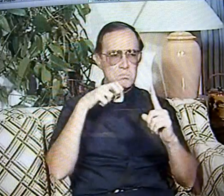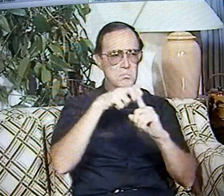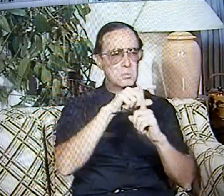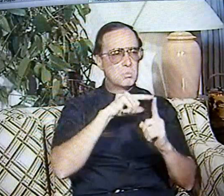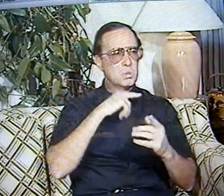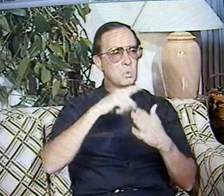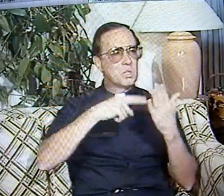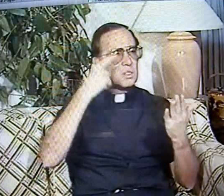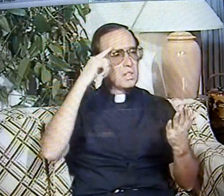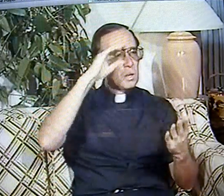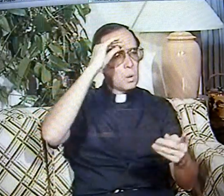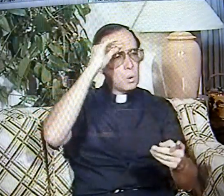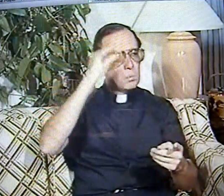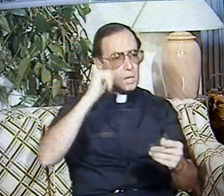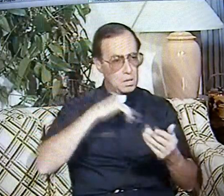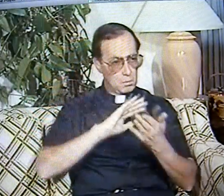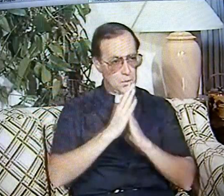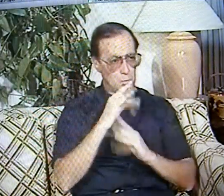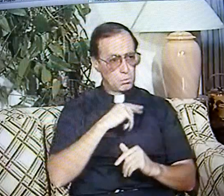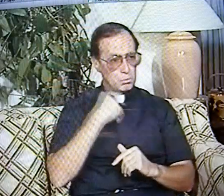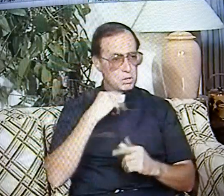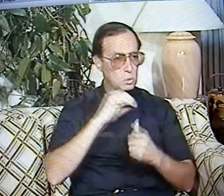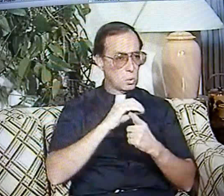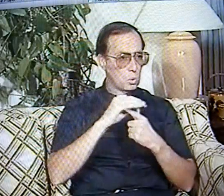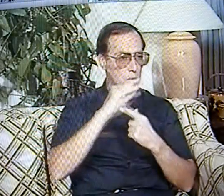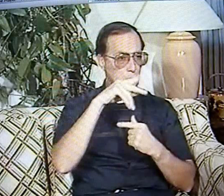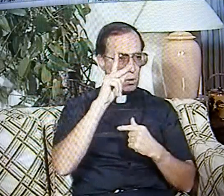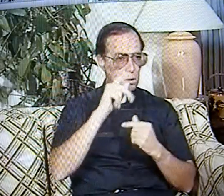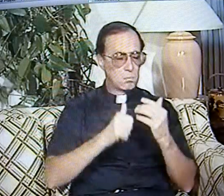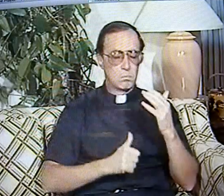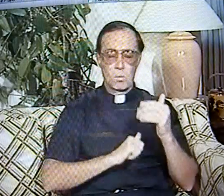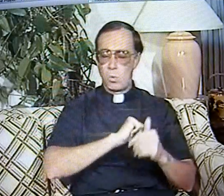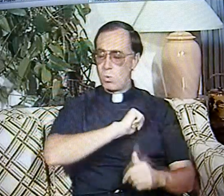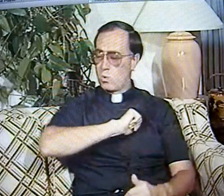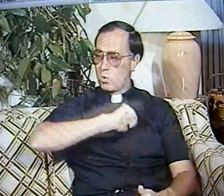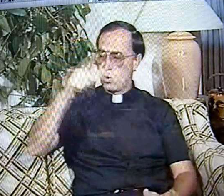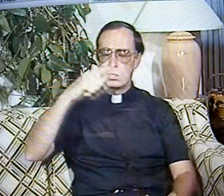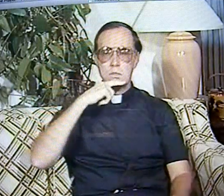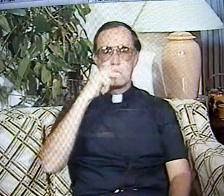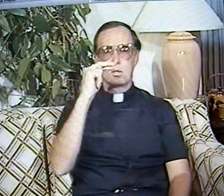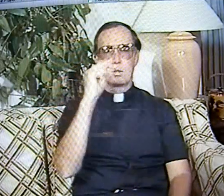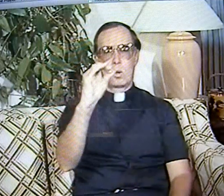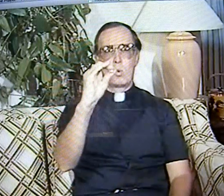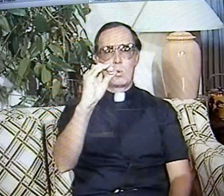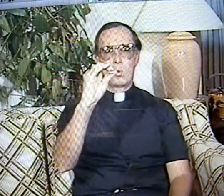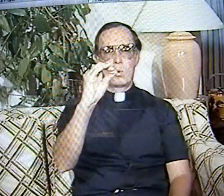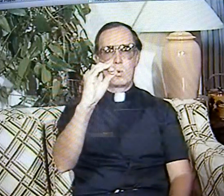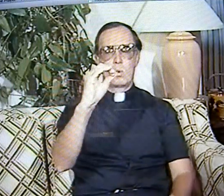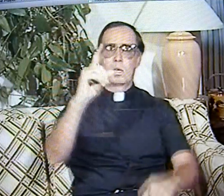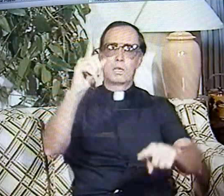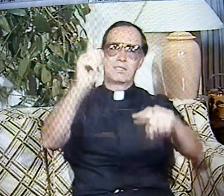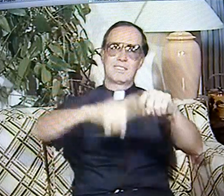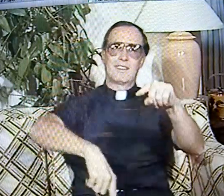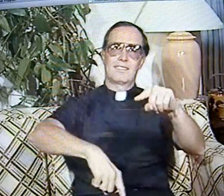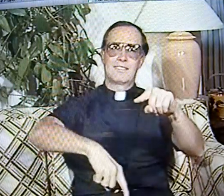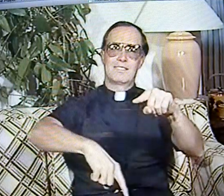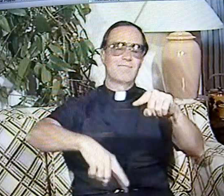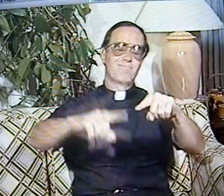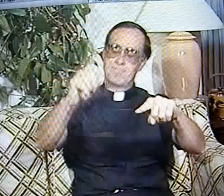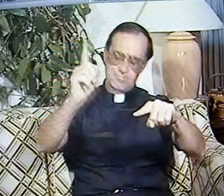or do I think I should learn more about becoming a priest? So I contacted priests, and each of